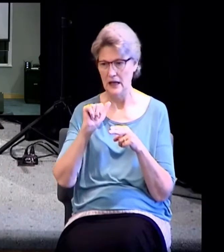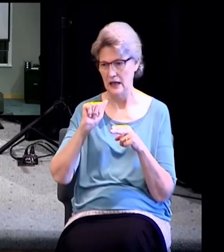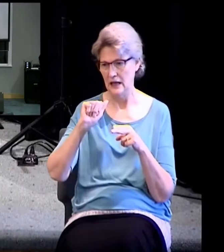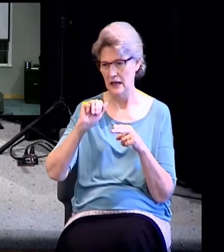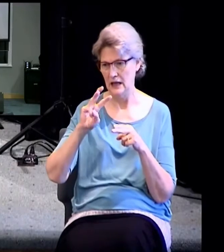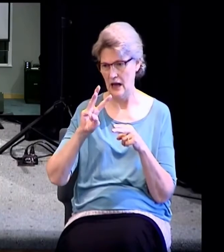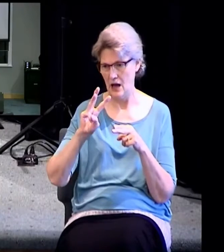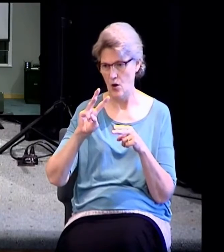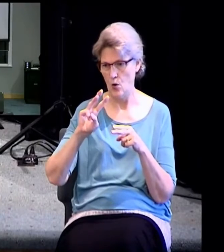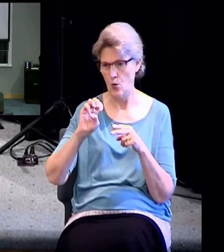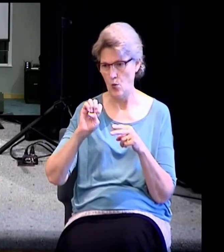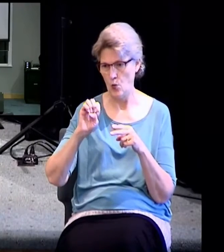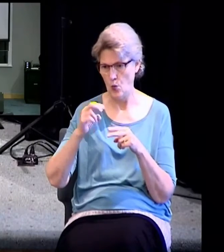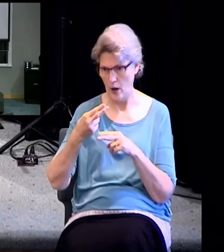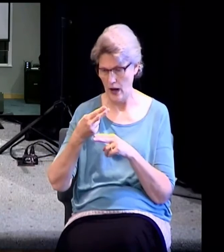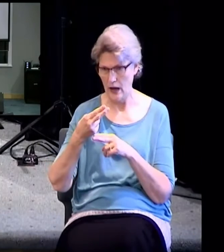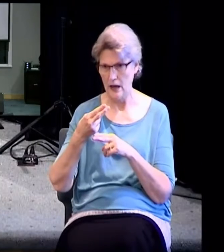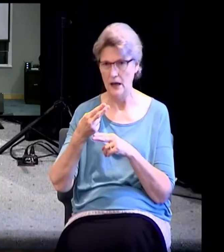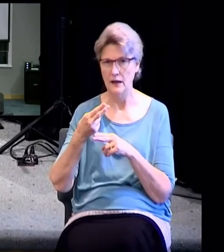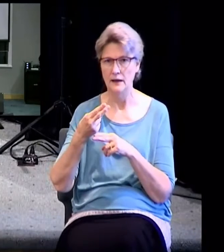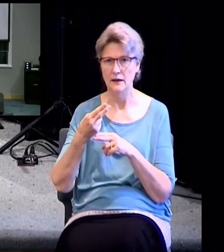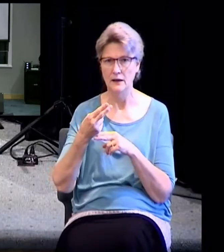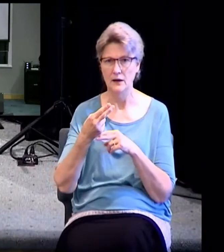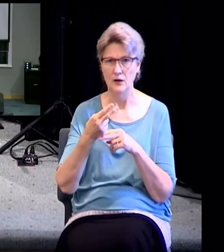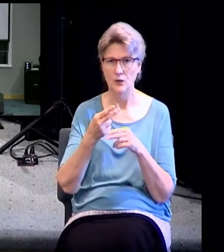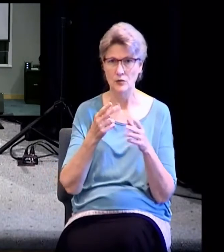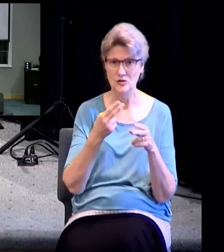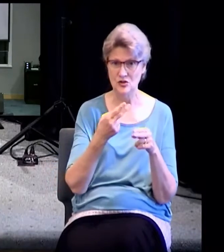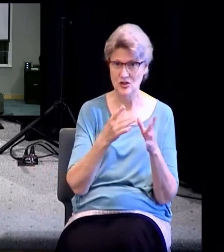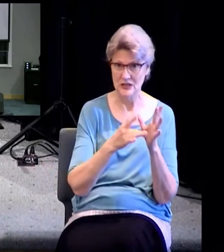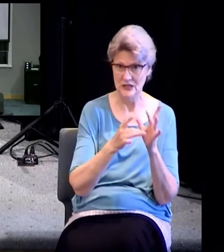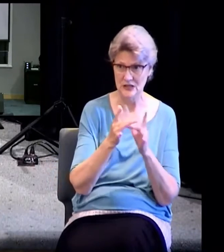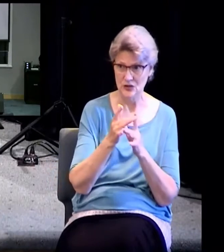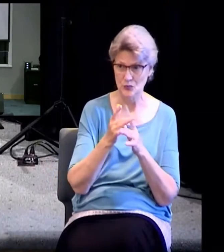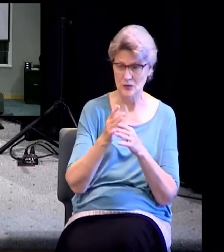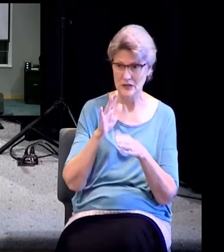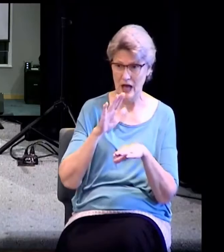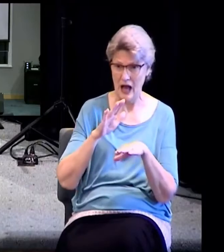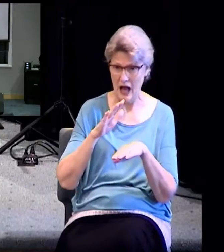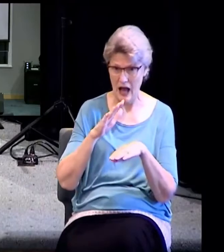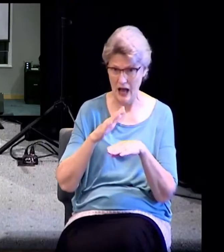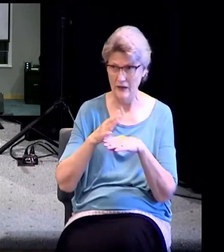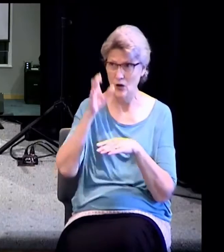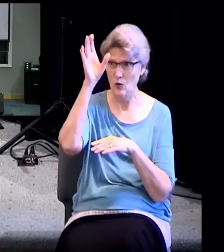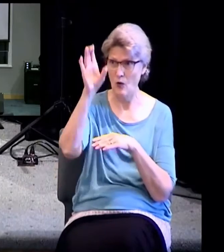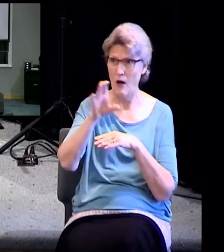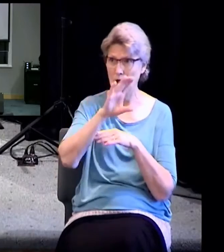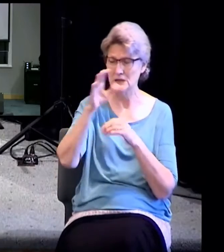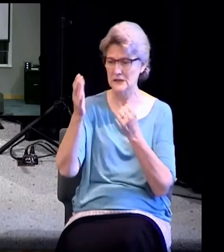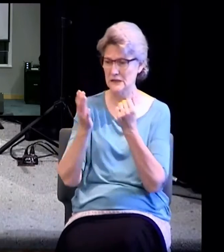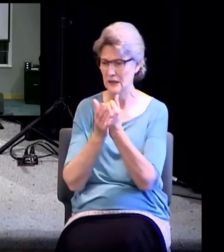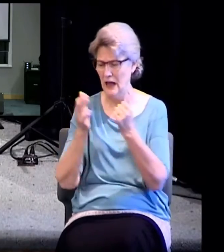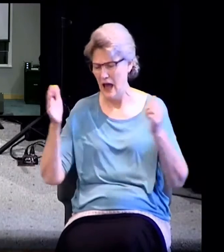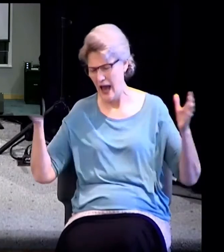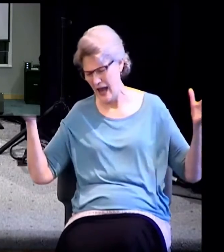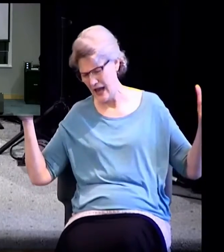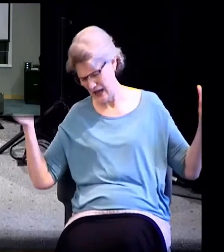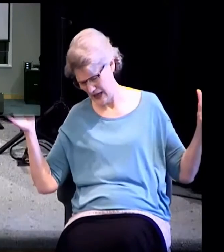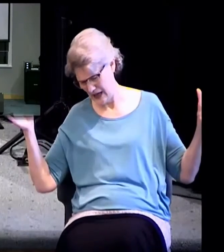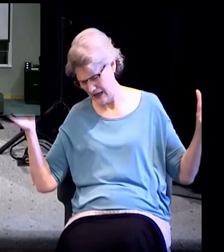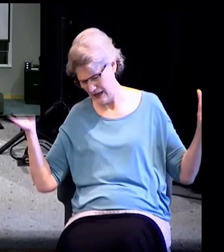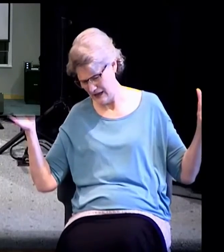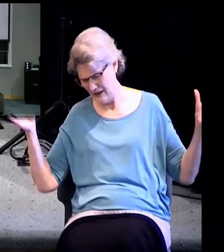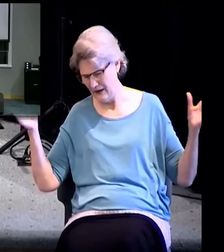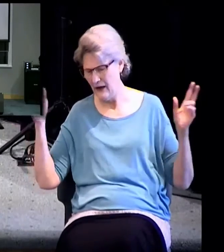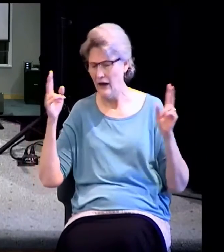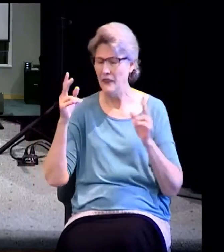above the name, above Jesus, when he was hanging there at that time, Jesus, the Jews saw the man who they put to death,